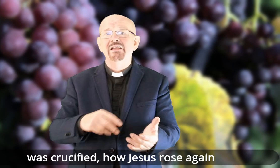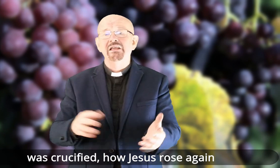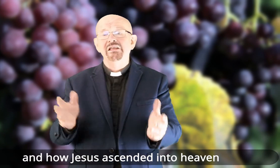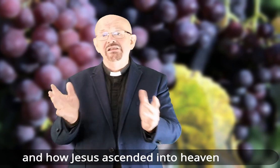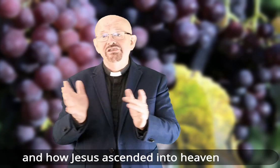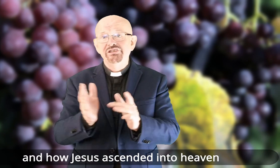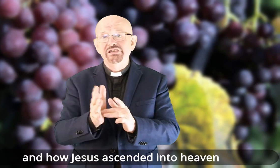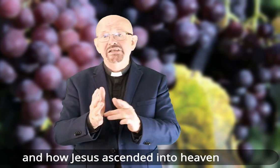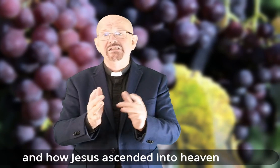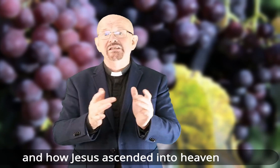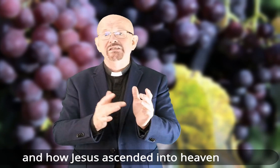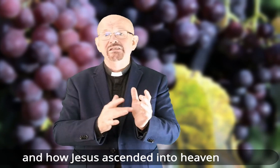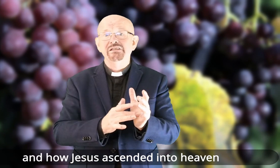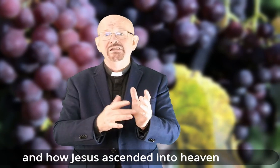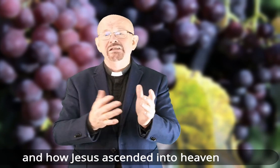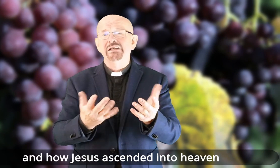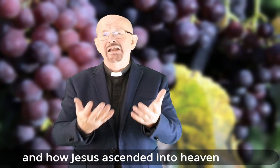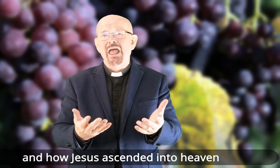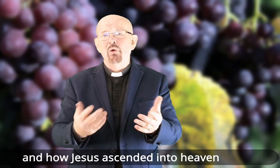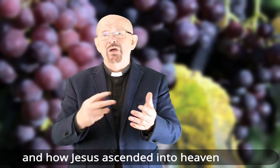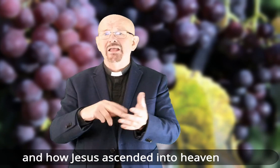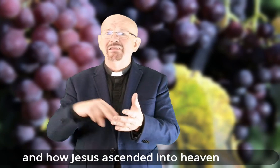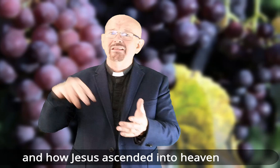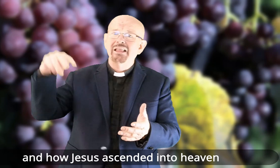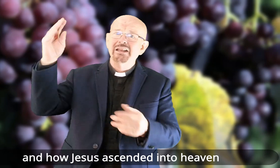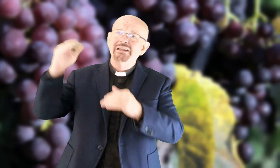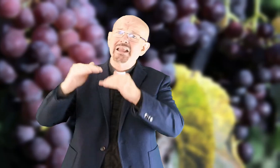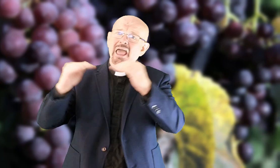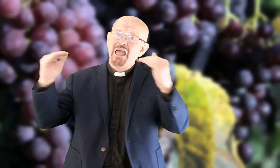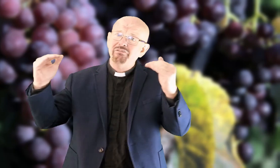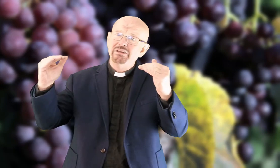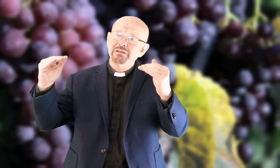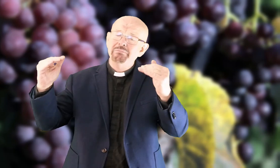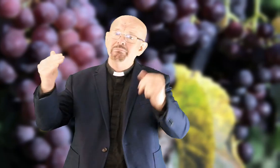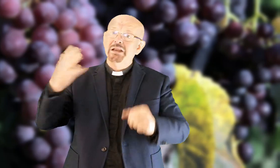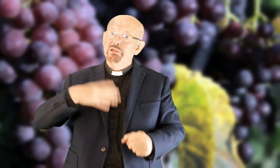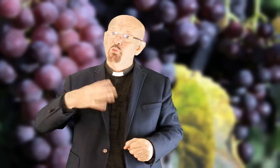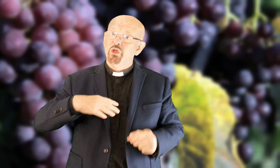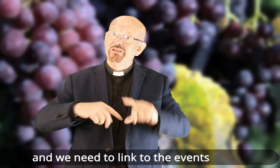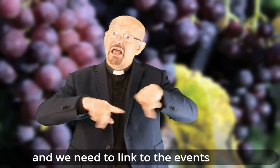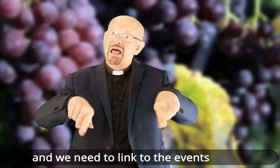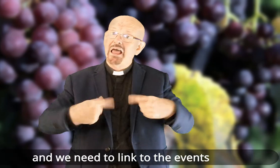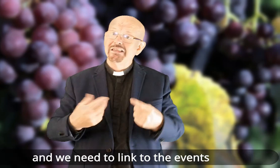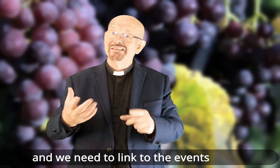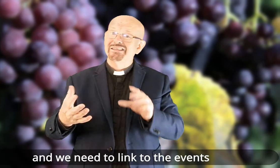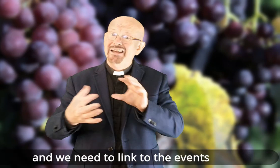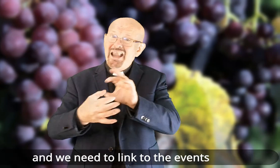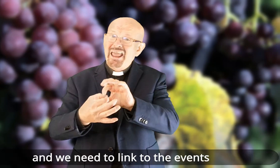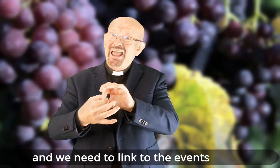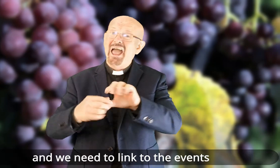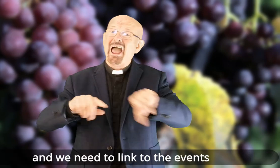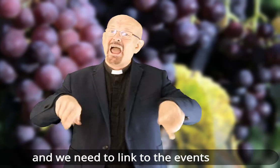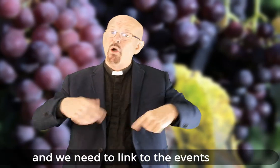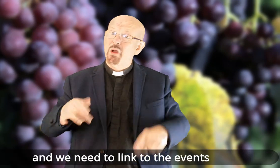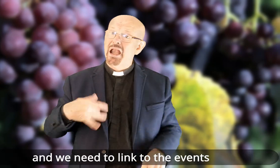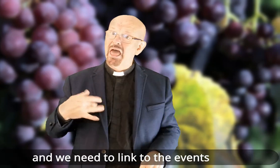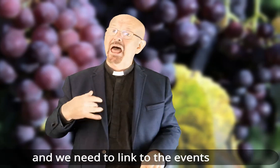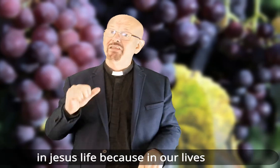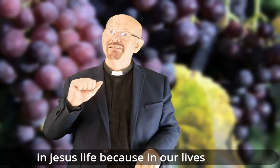and how Jesus ascended into heaven. And we need to link to the events in